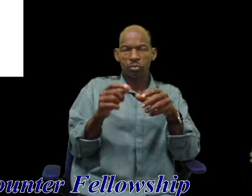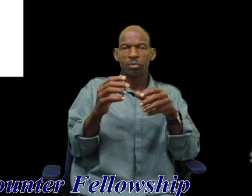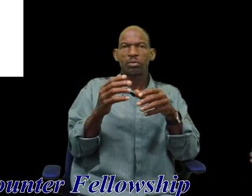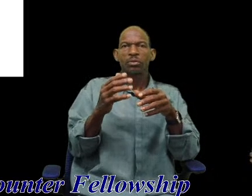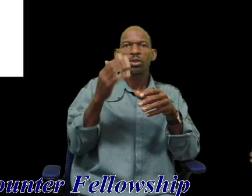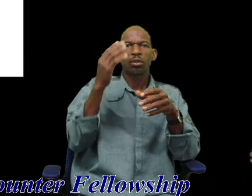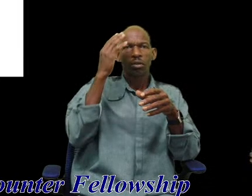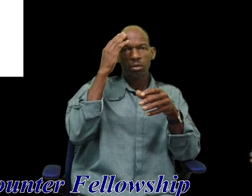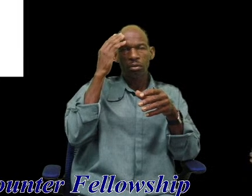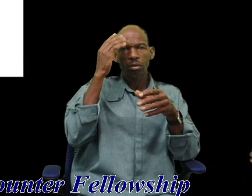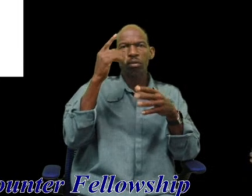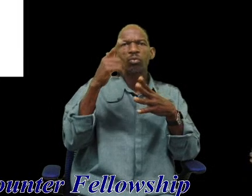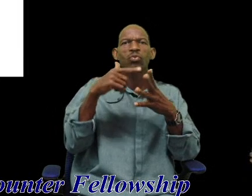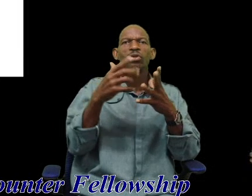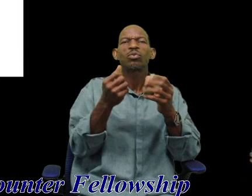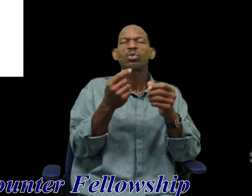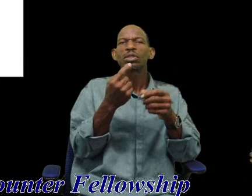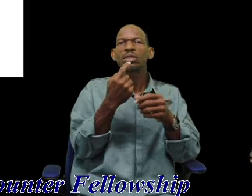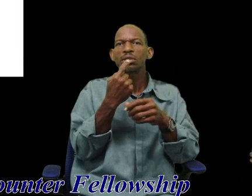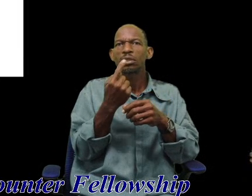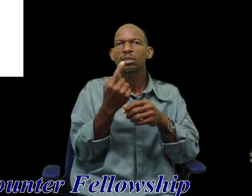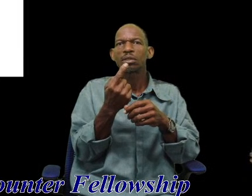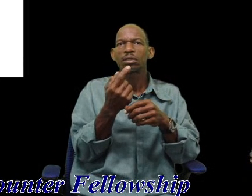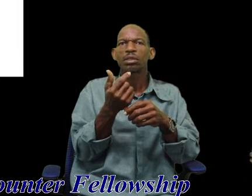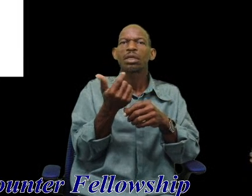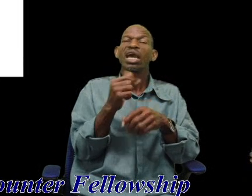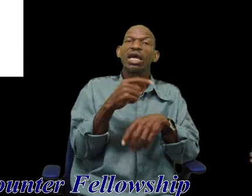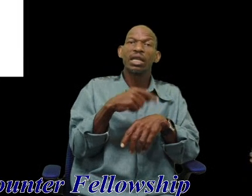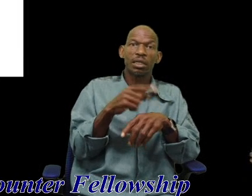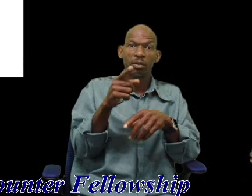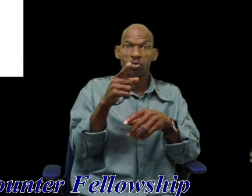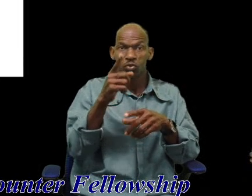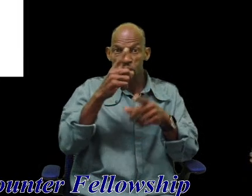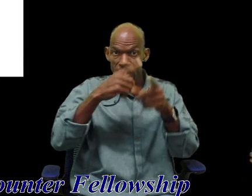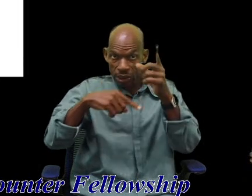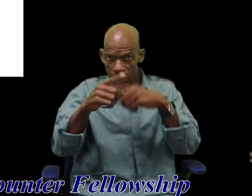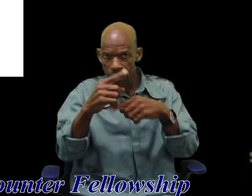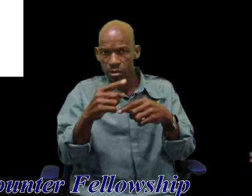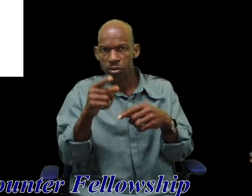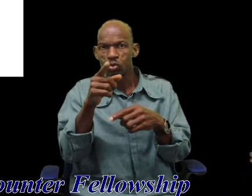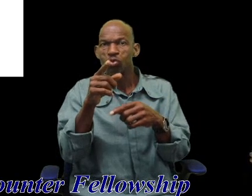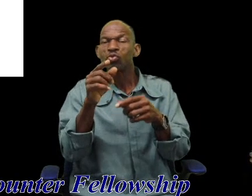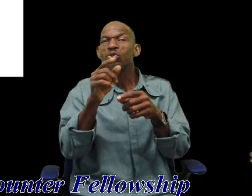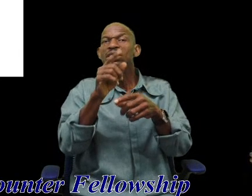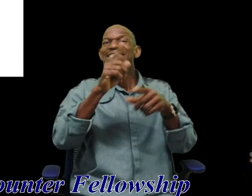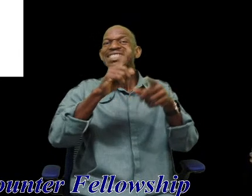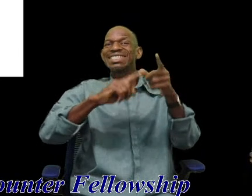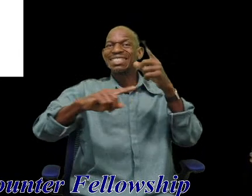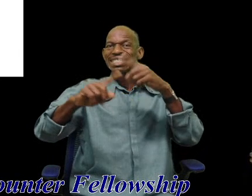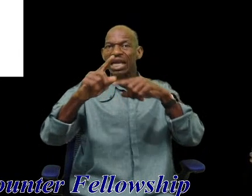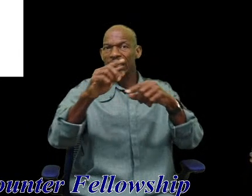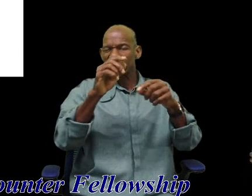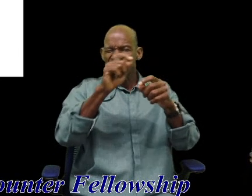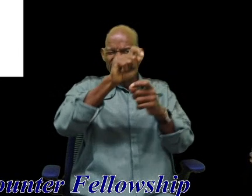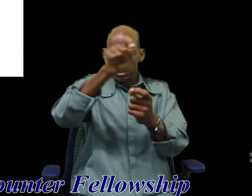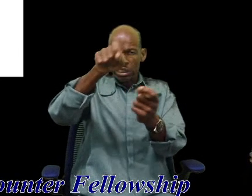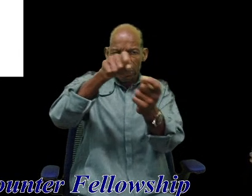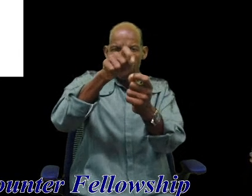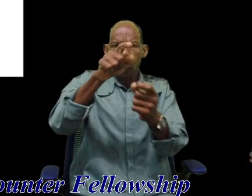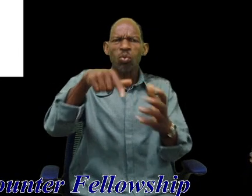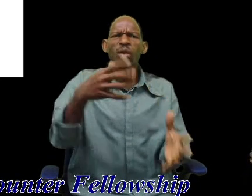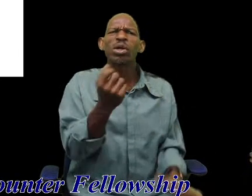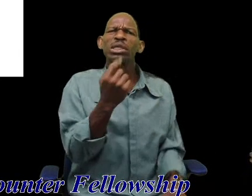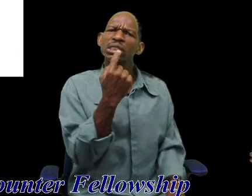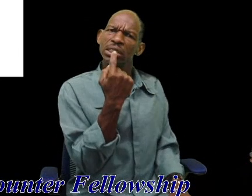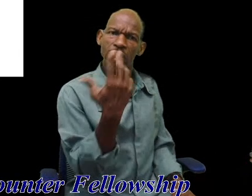And how, same thing like when we are signing, we sign exactly what we want to tell the person. But